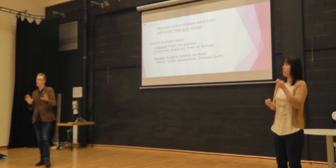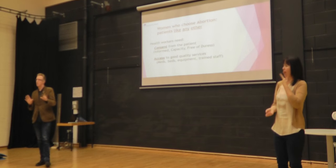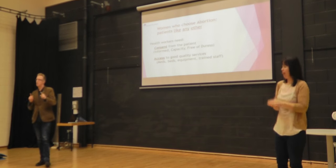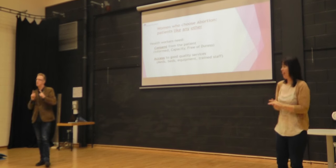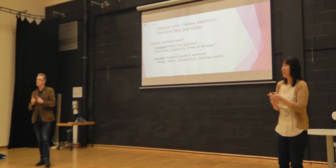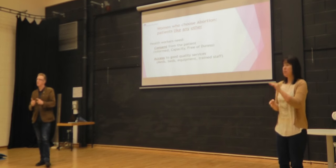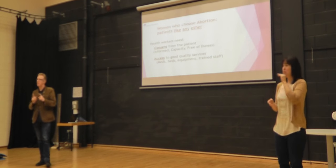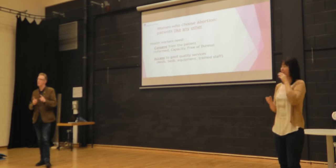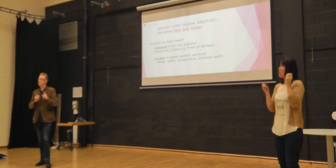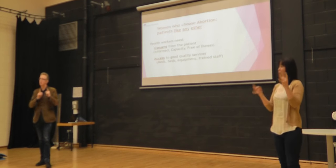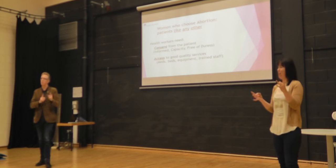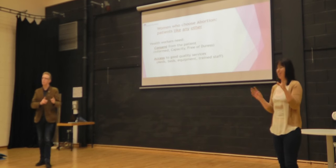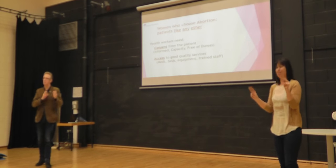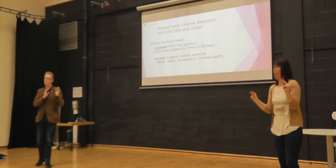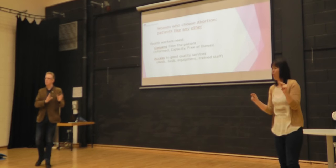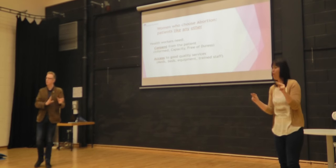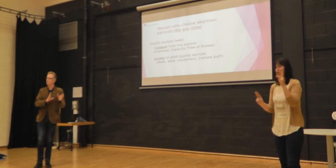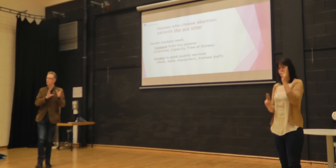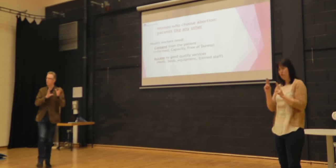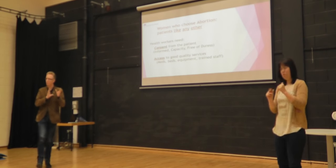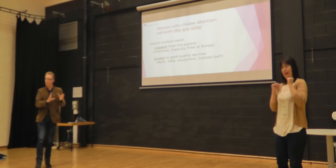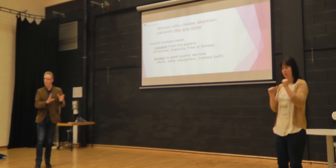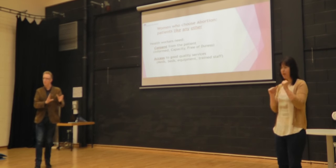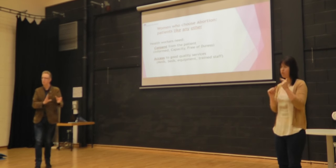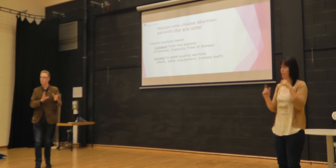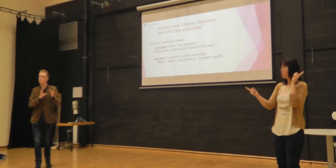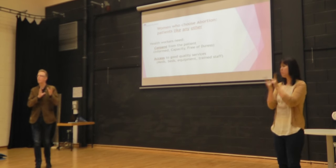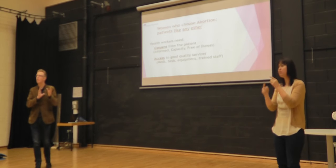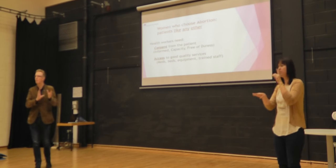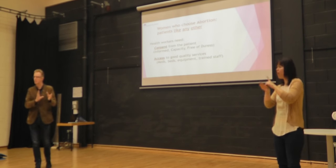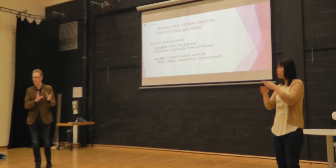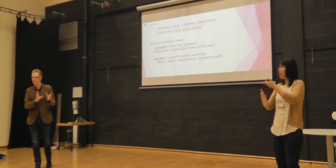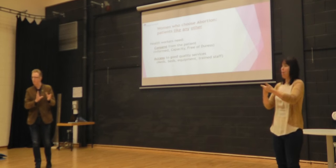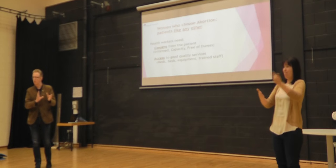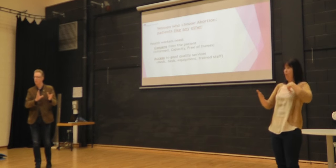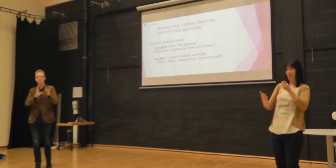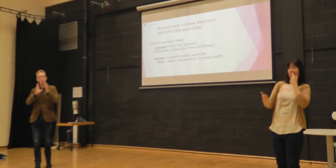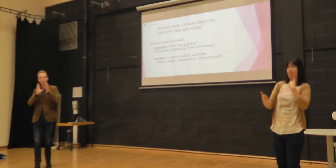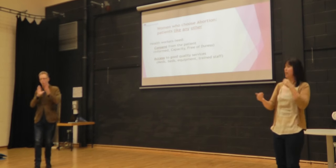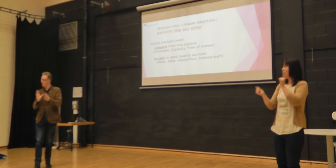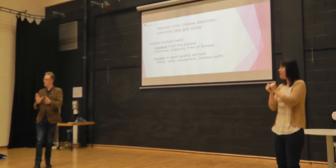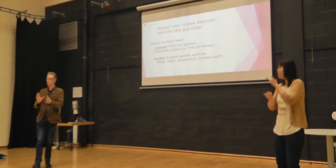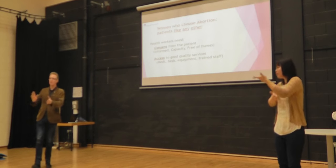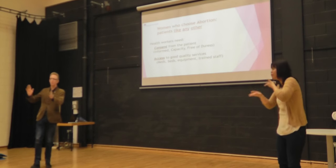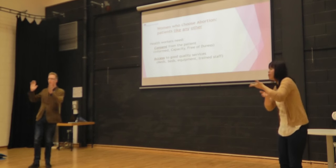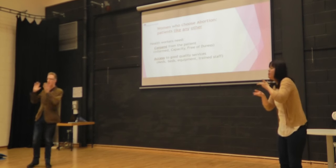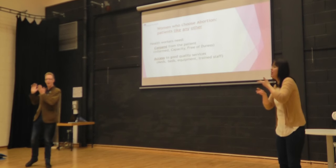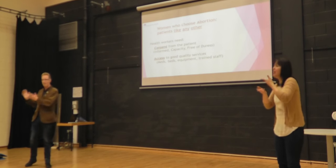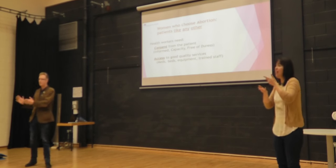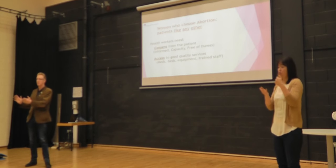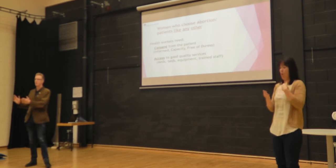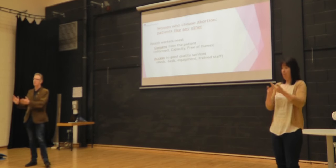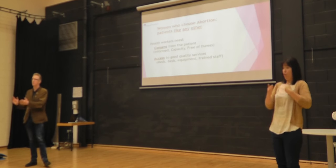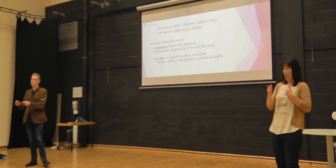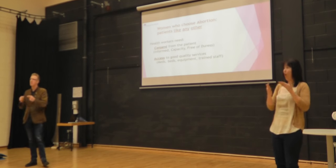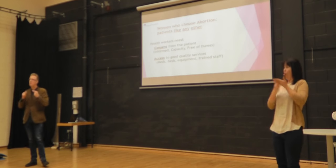it okay. You should still be able to go and discuss with your doctor before you take the pill, while you're taking the pill,